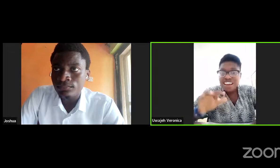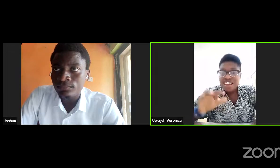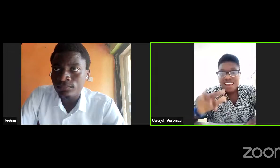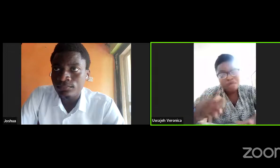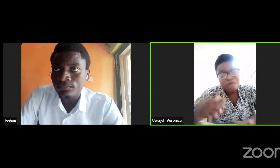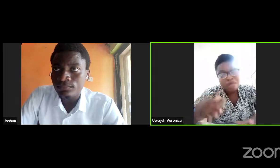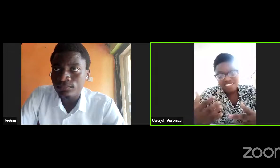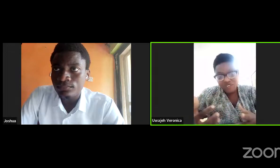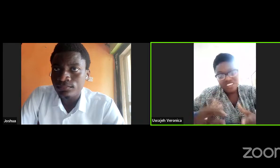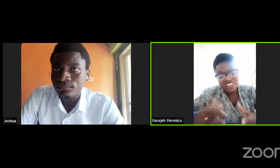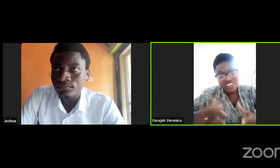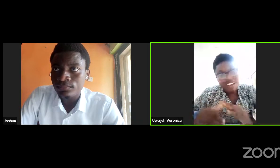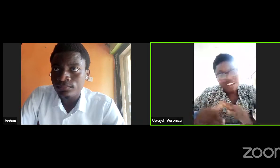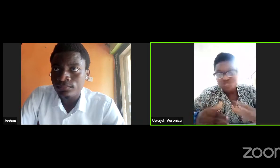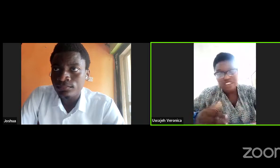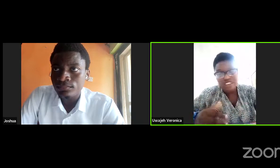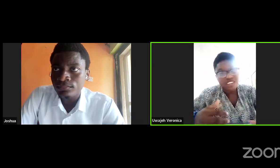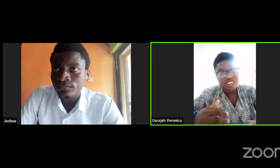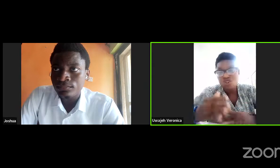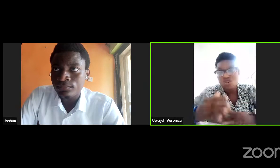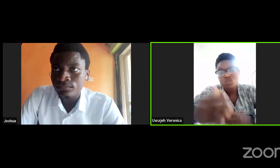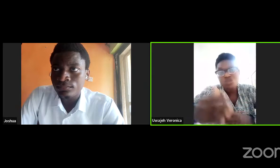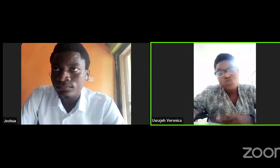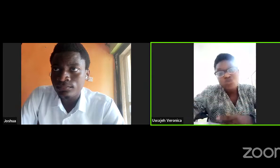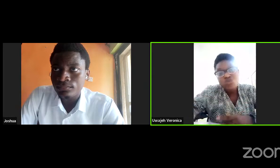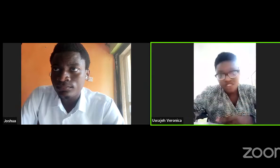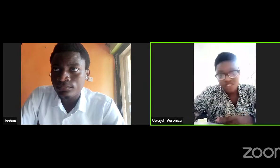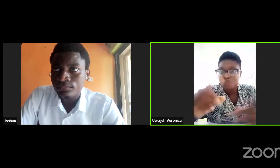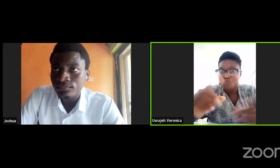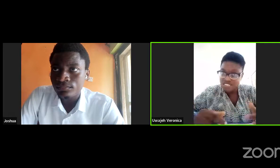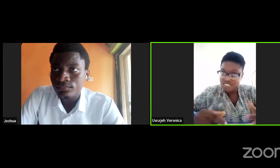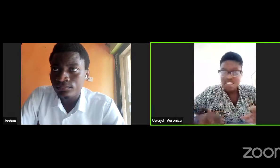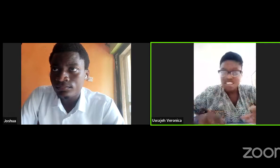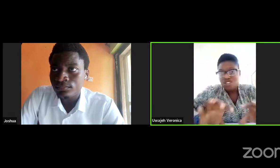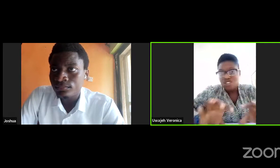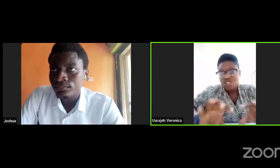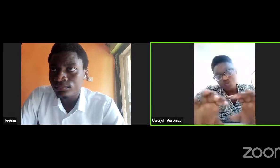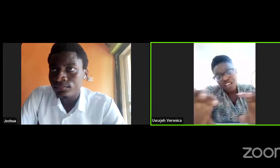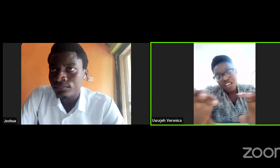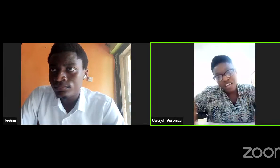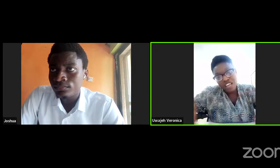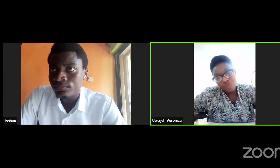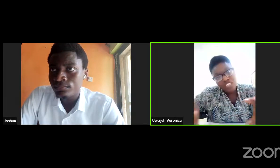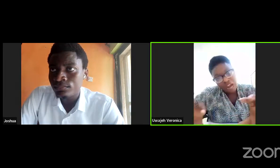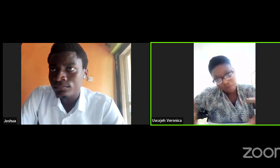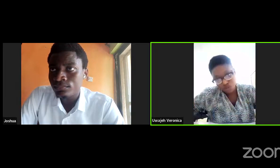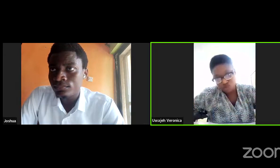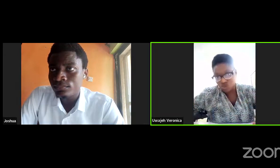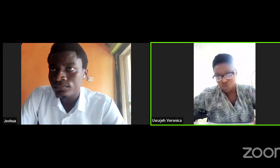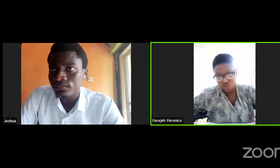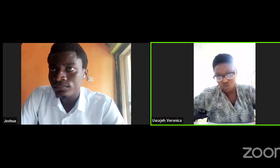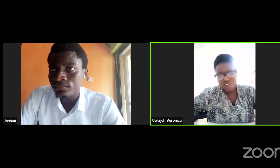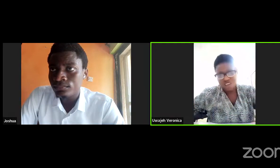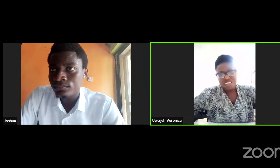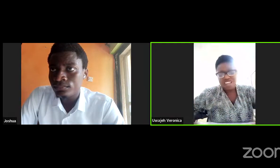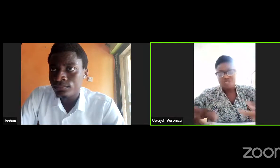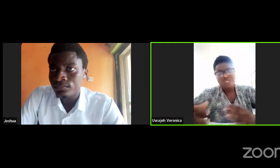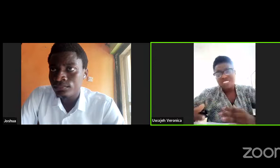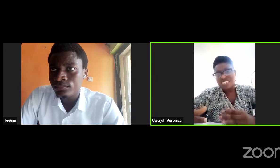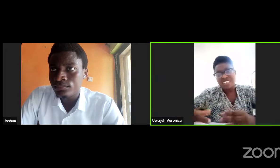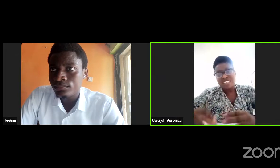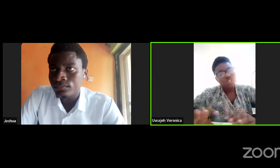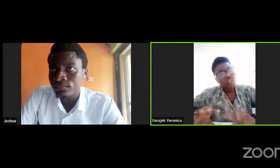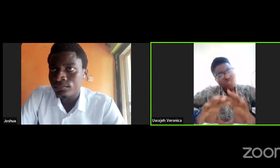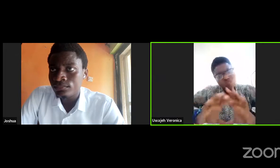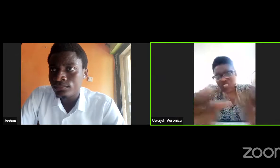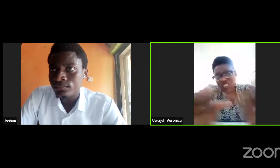A layman defi, a grassroots defi does not know where to press in order to enable the caption to show. There are some of these